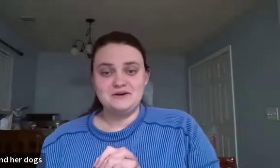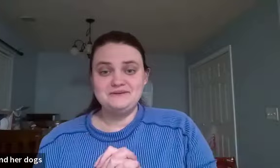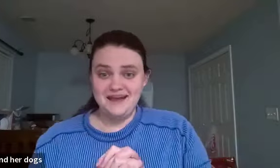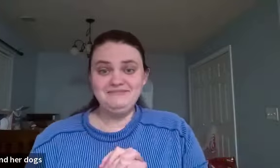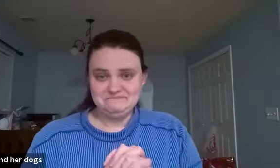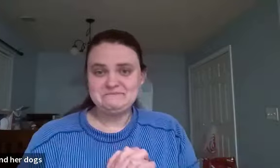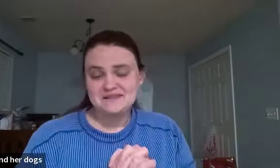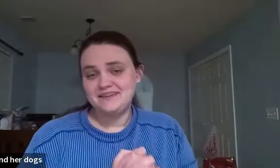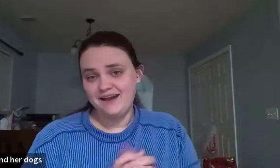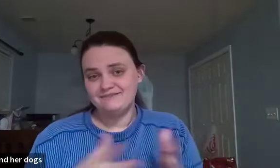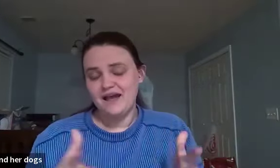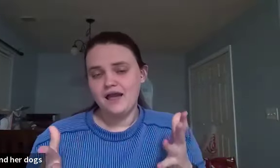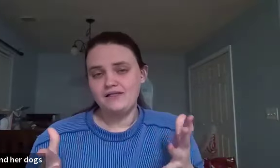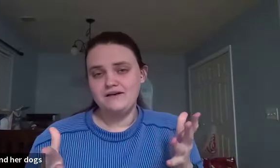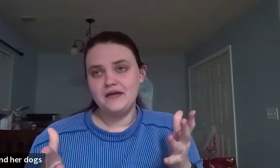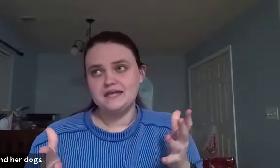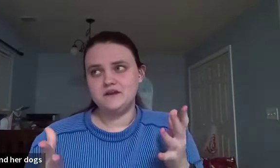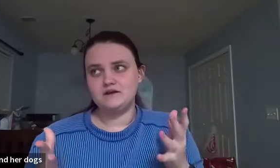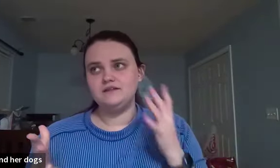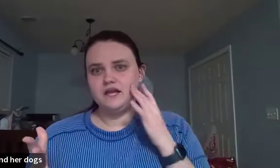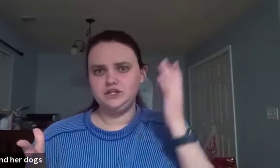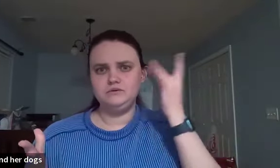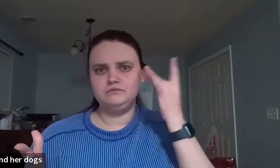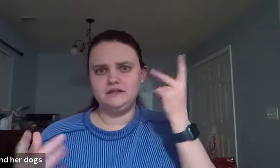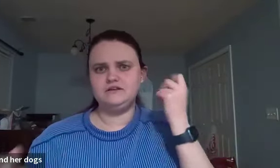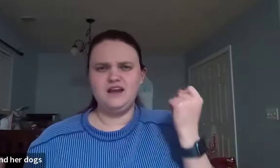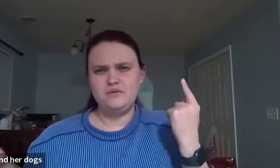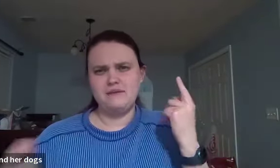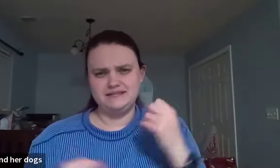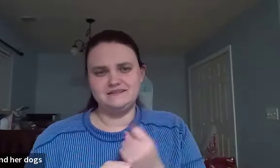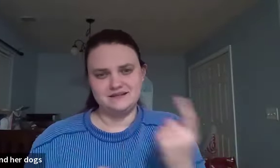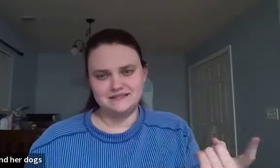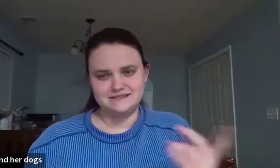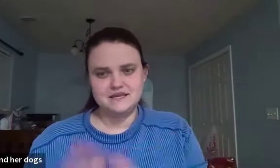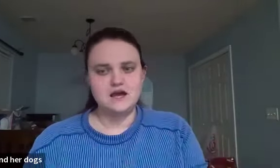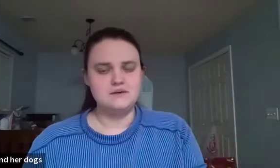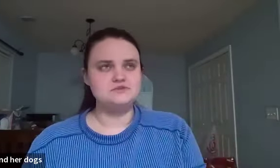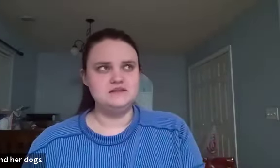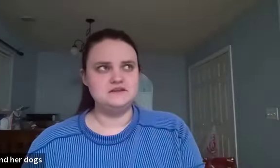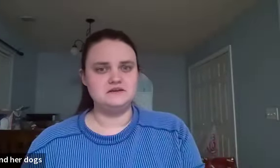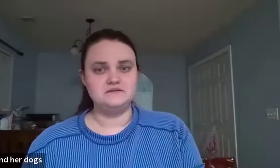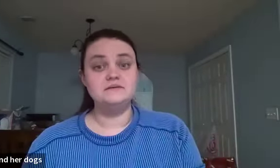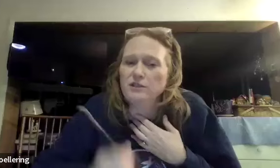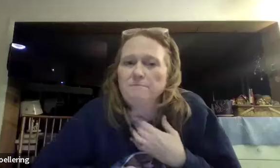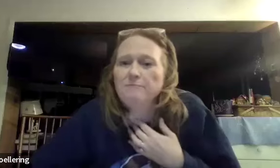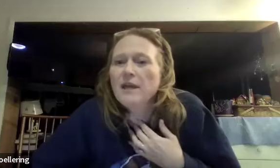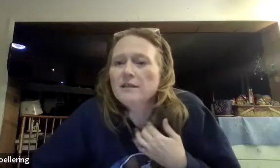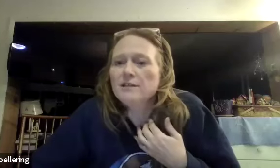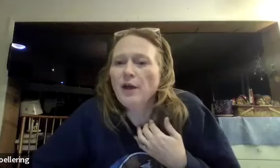So yeah, I love that. It's very like you're like, oh, that makes a lot of sense. I'm Okay, I trying have to a question. yes.